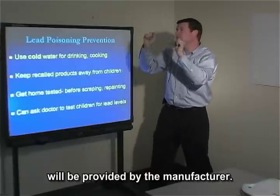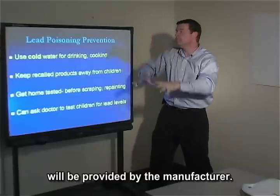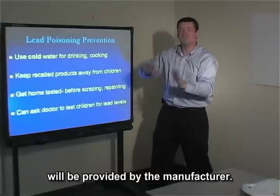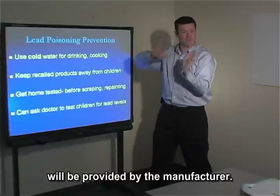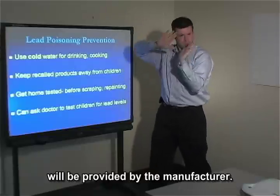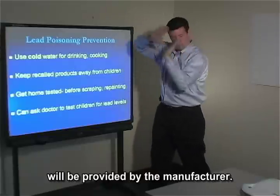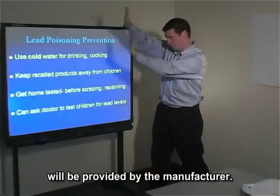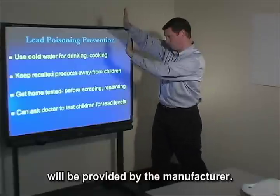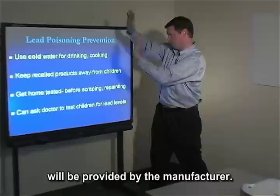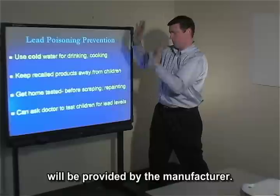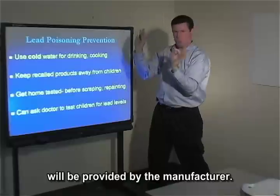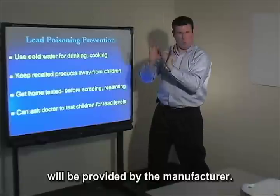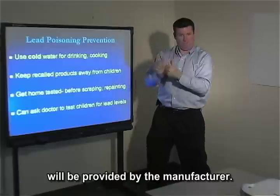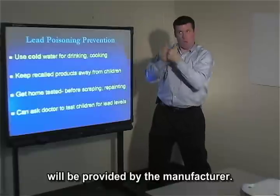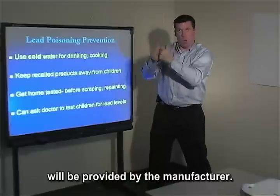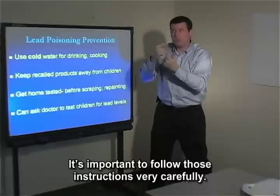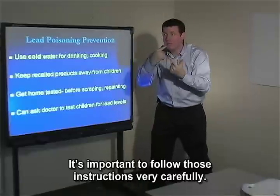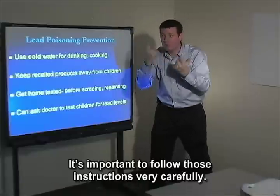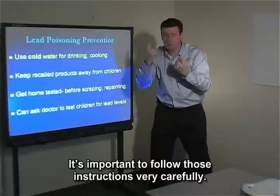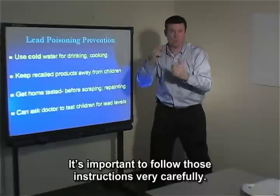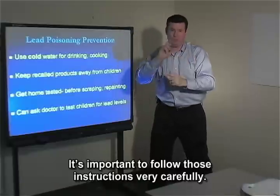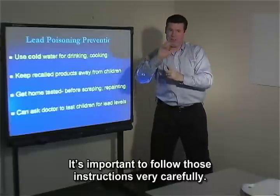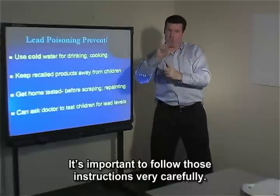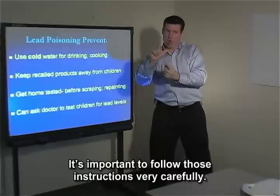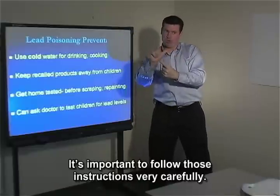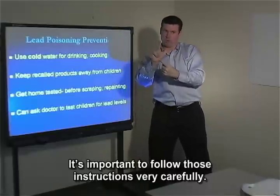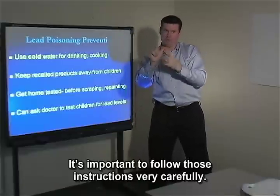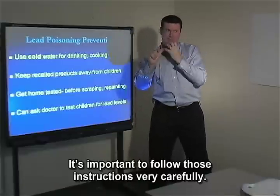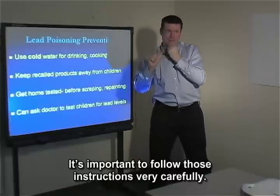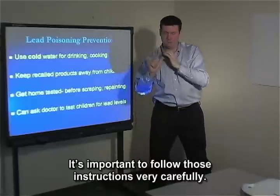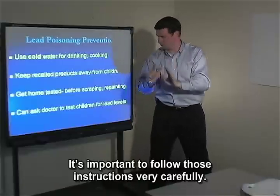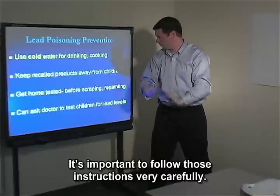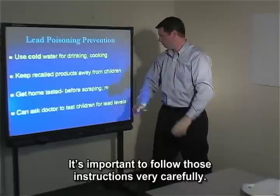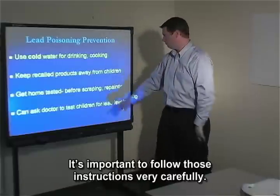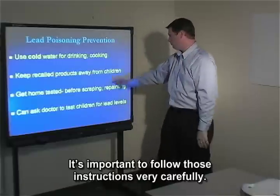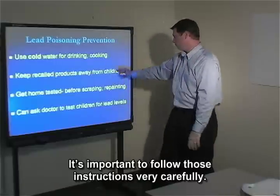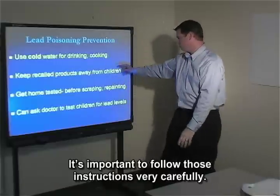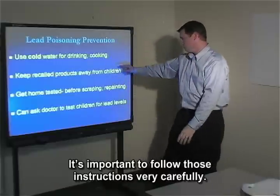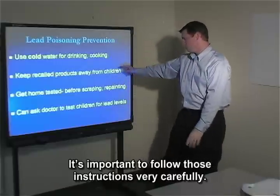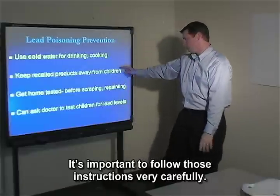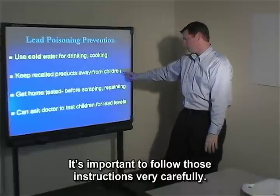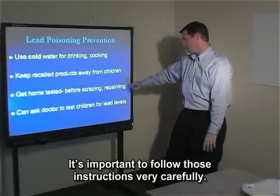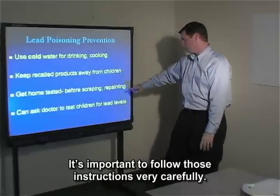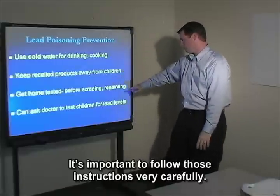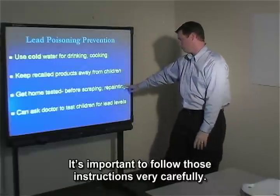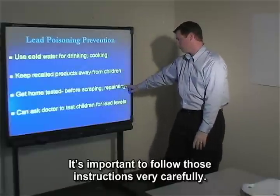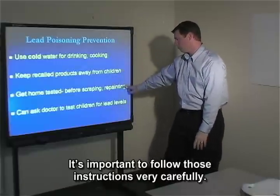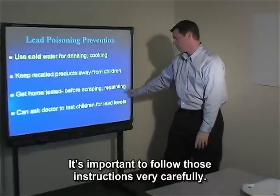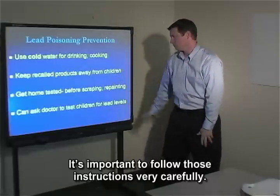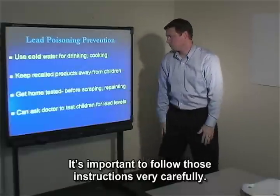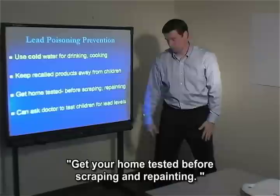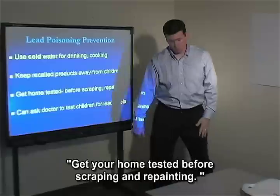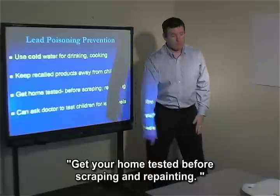the manufacturer. It's important to follow those instructions very carefully. Get your home